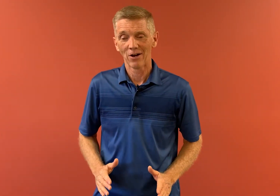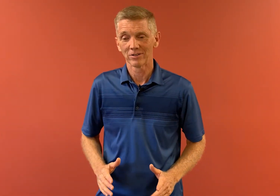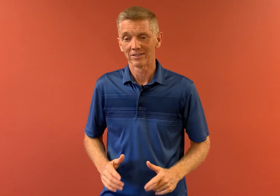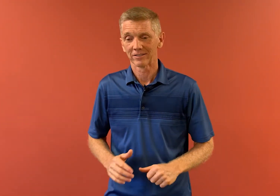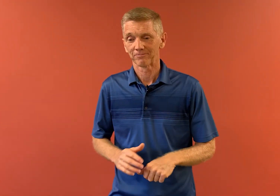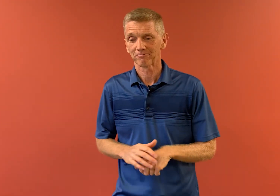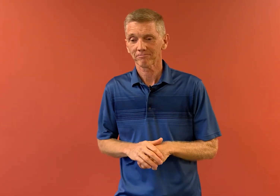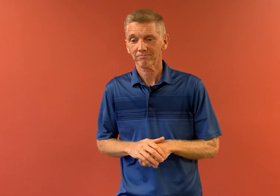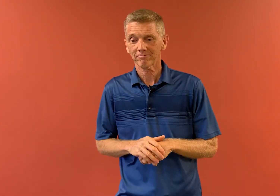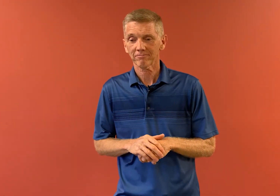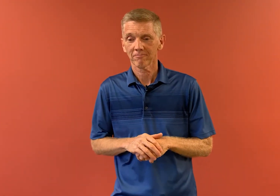accountant.